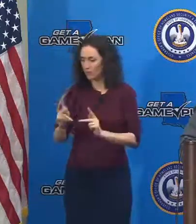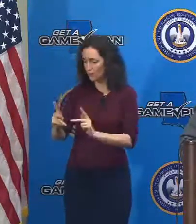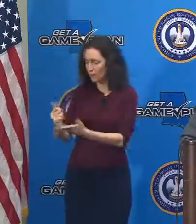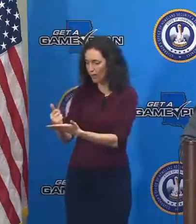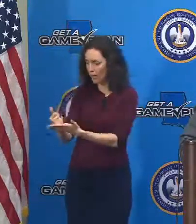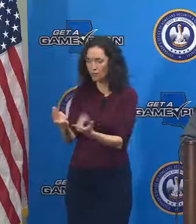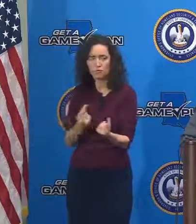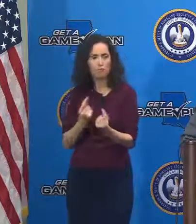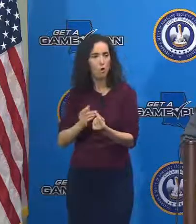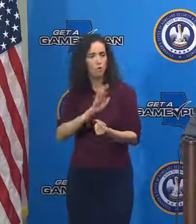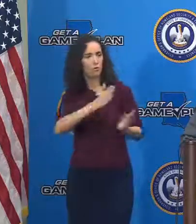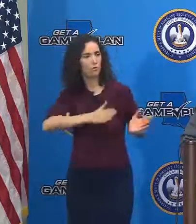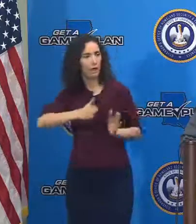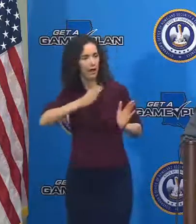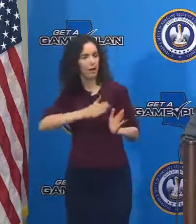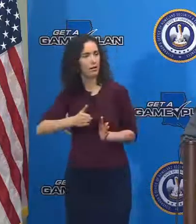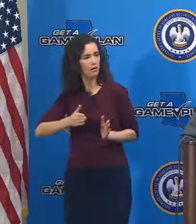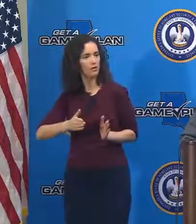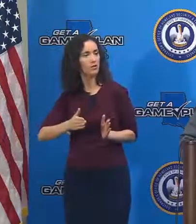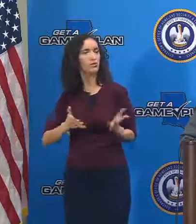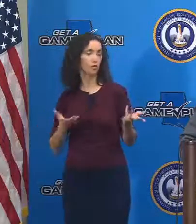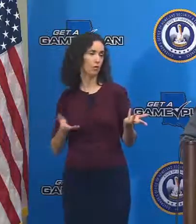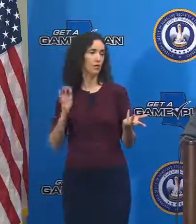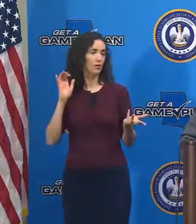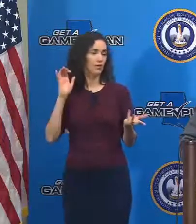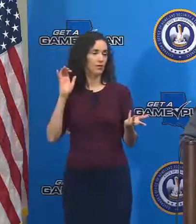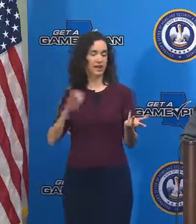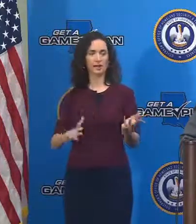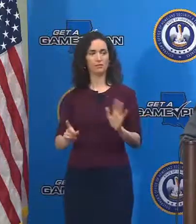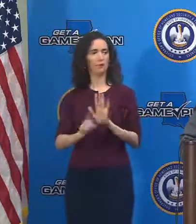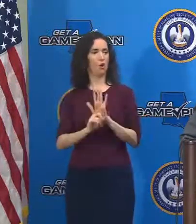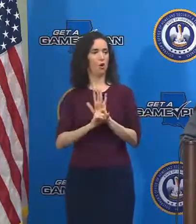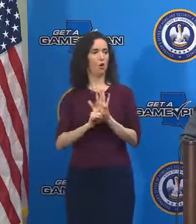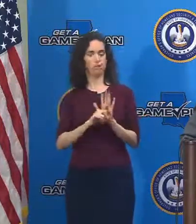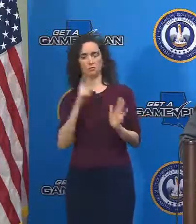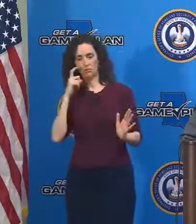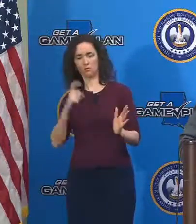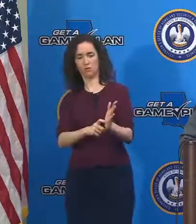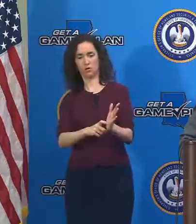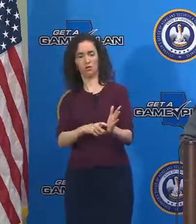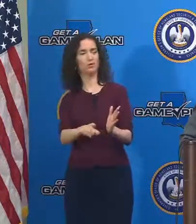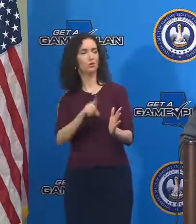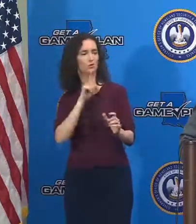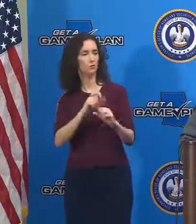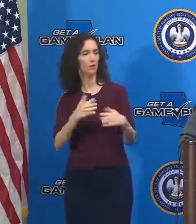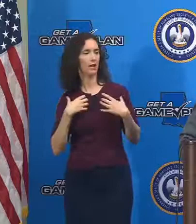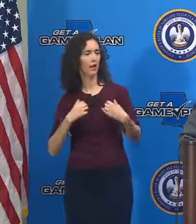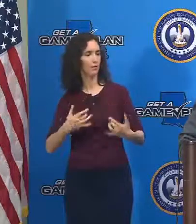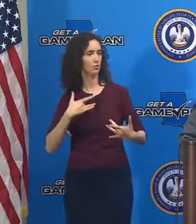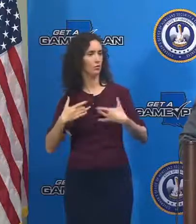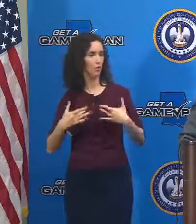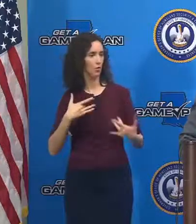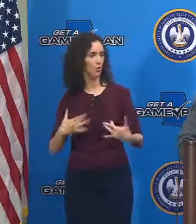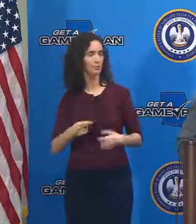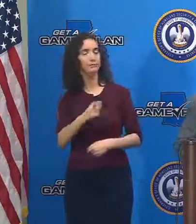individuals? So no, that is what put us on our radar, and it was a health concern.